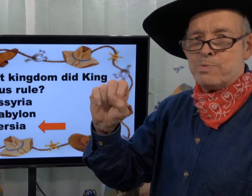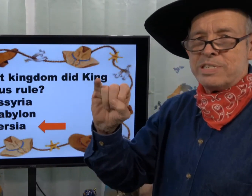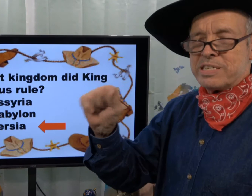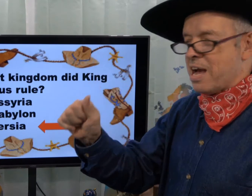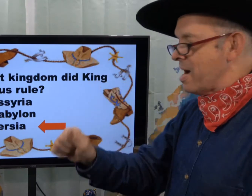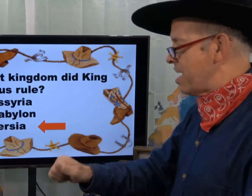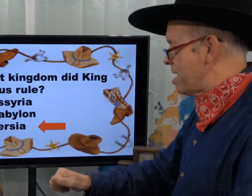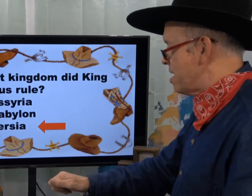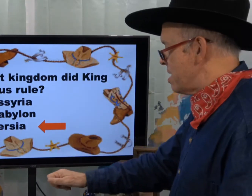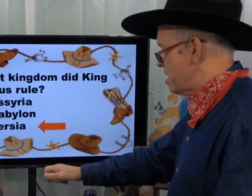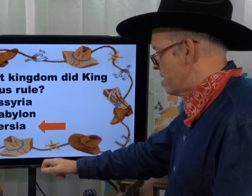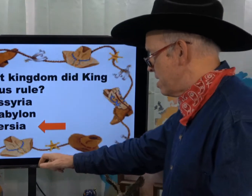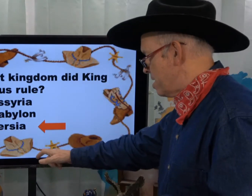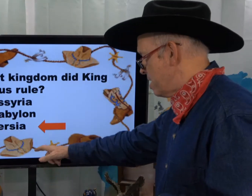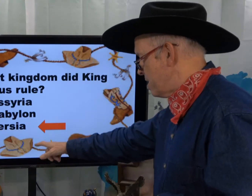Persia.